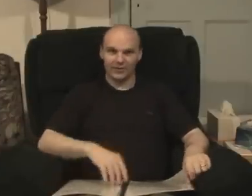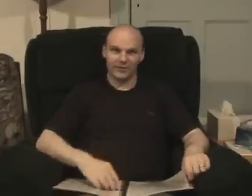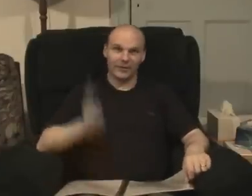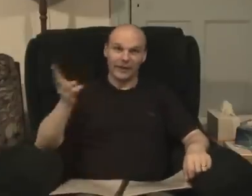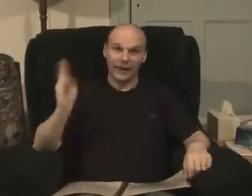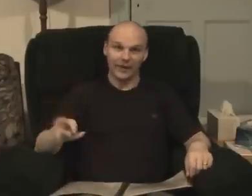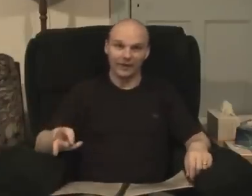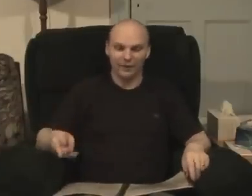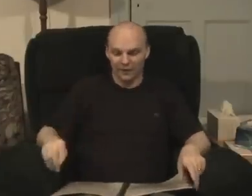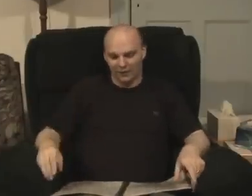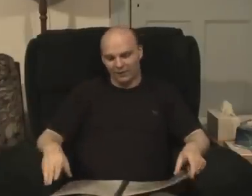Again.